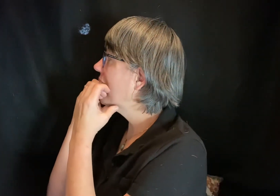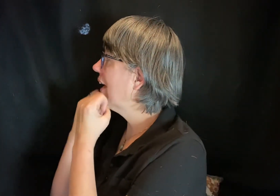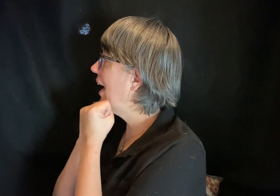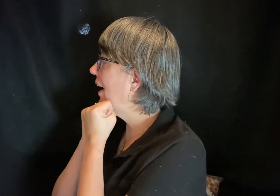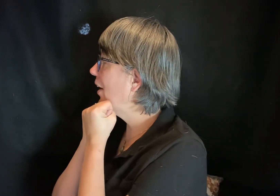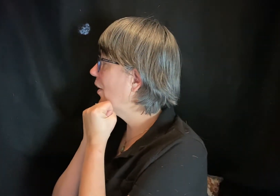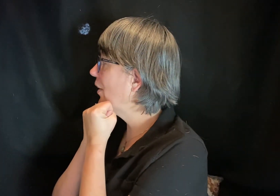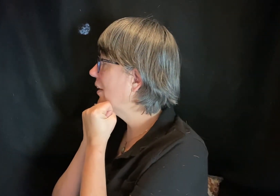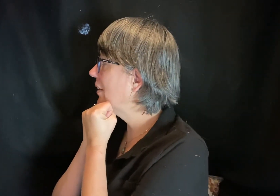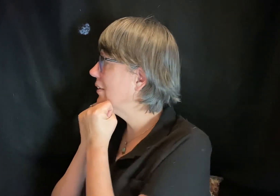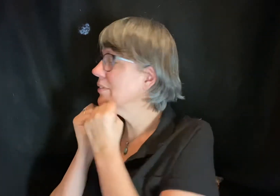Care.